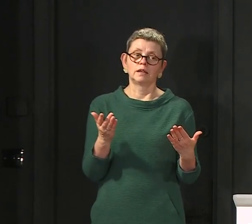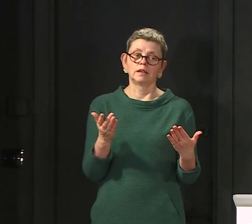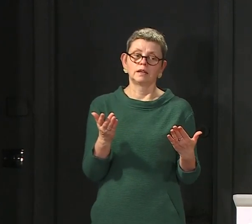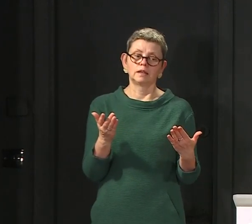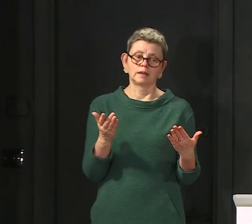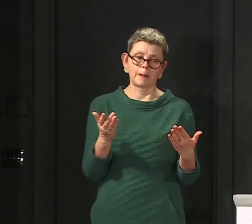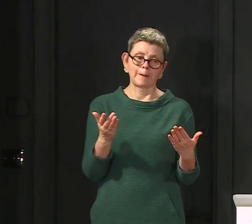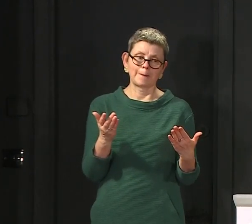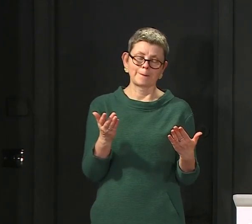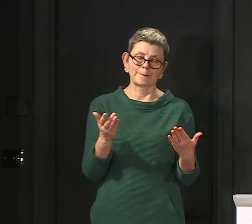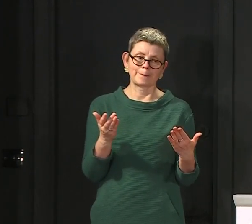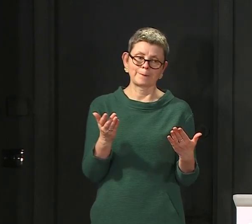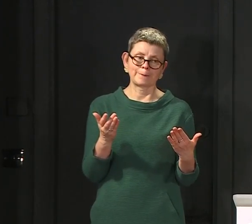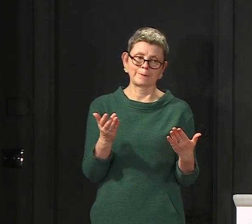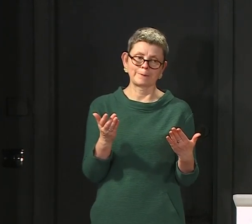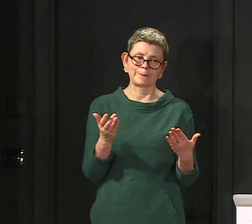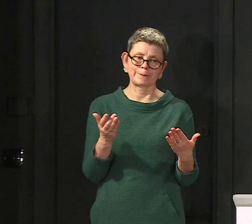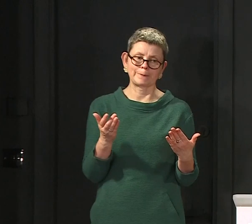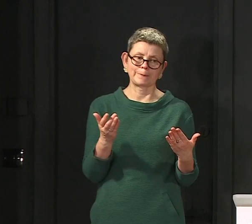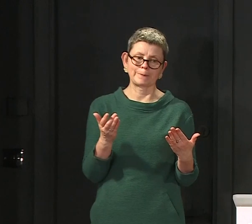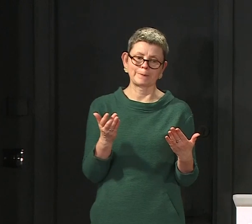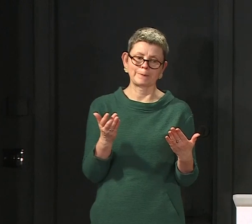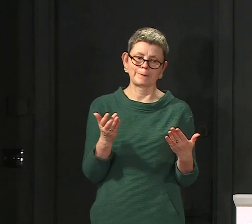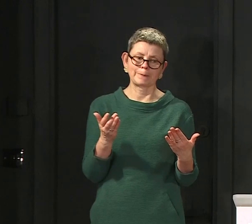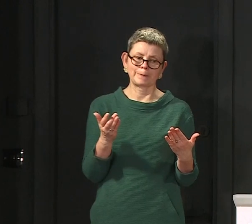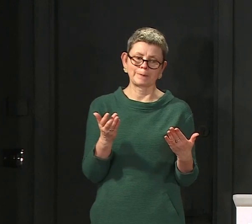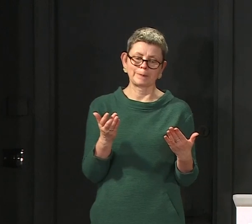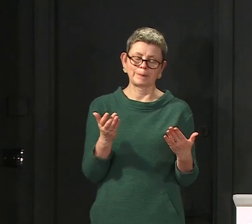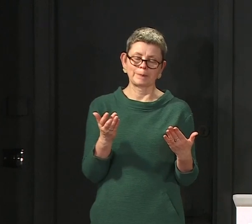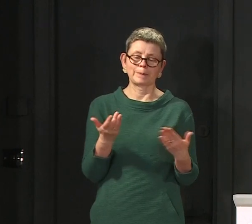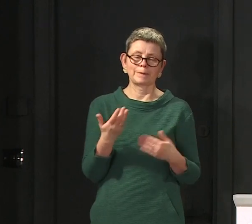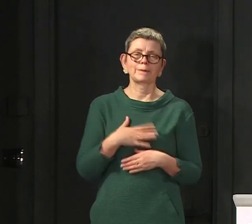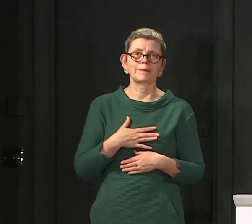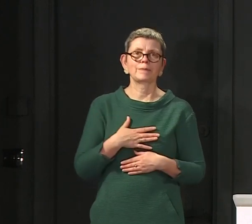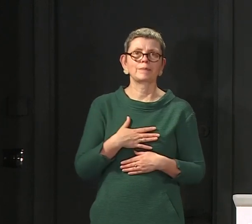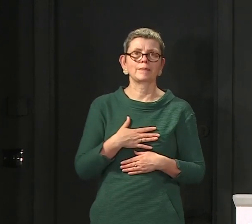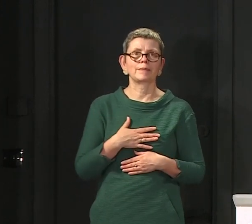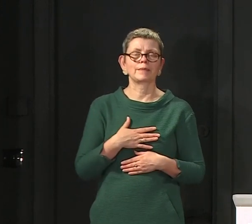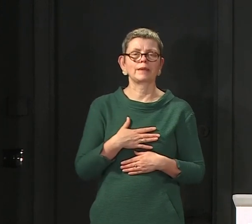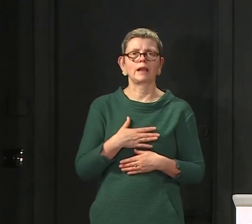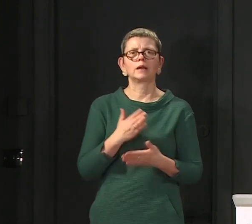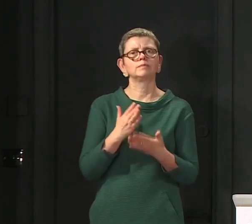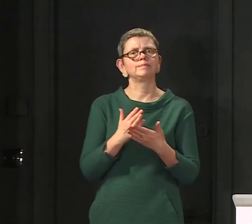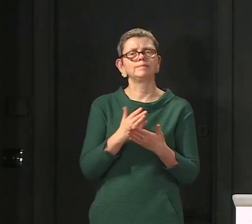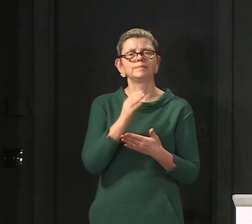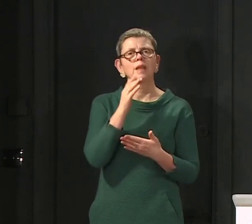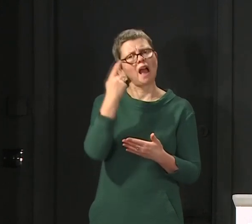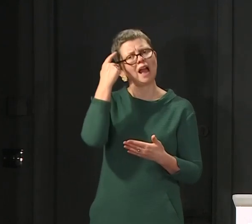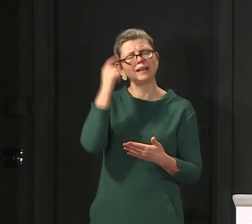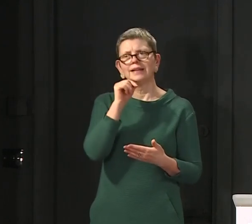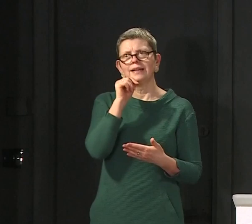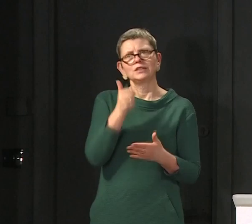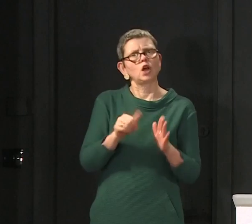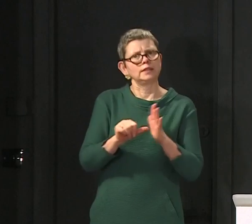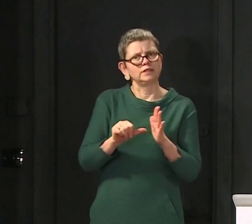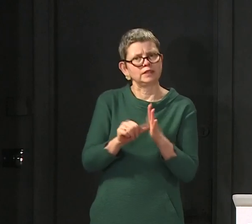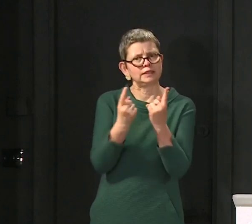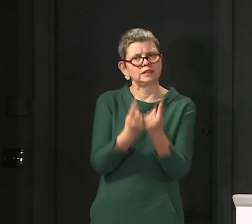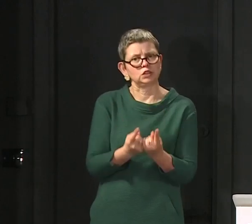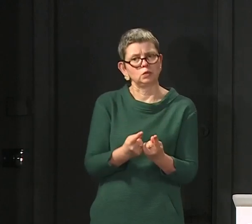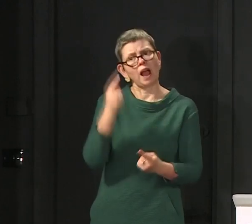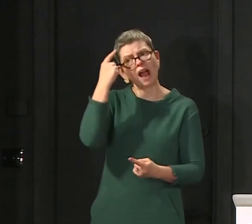this is something I think that is, when we think through it, is not too difficult. I think we actually have agreement here. I